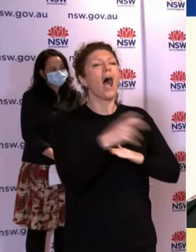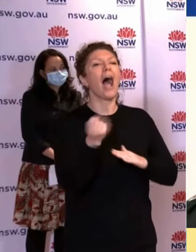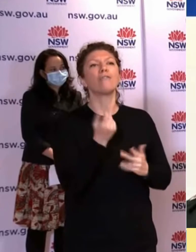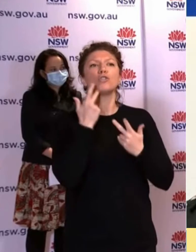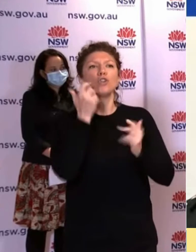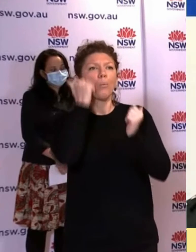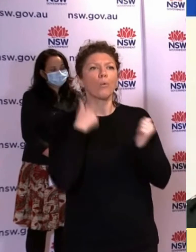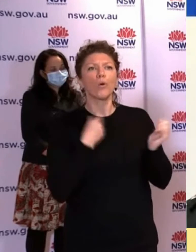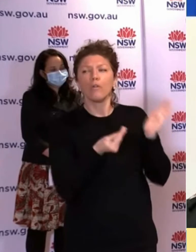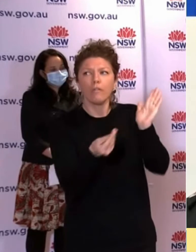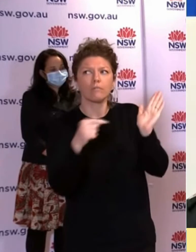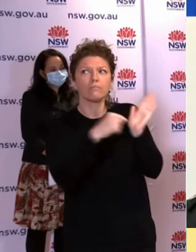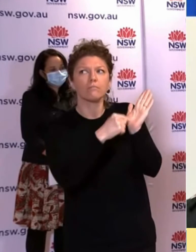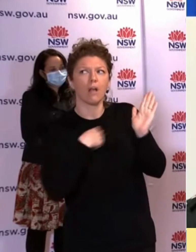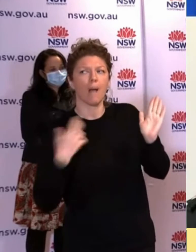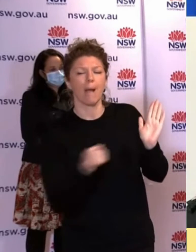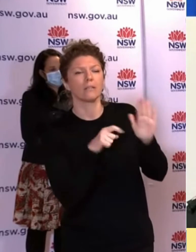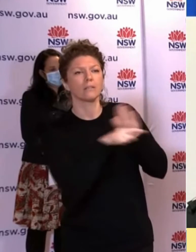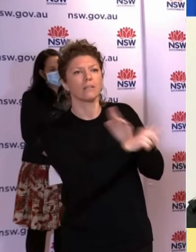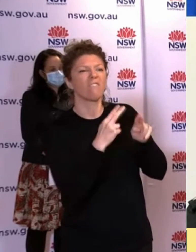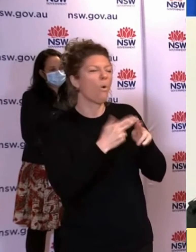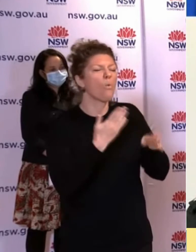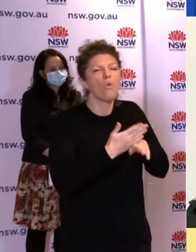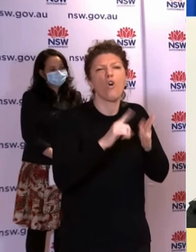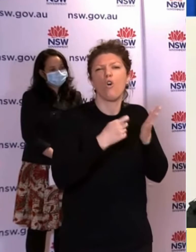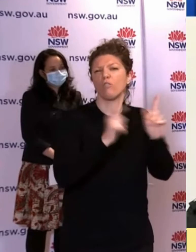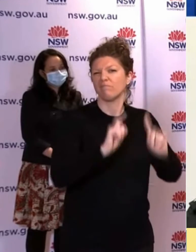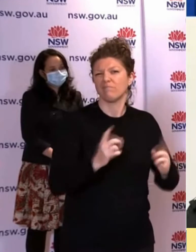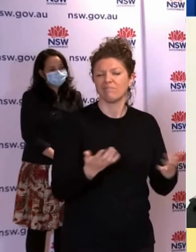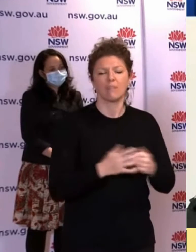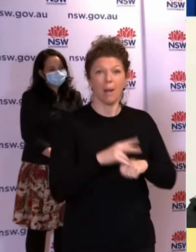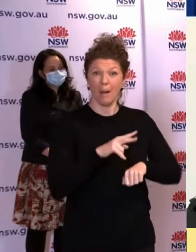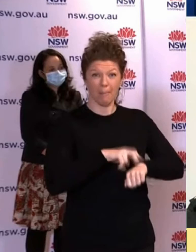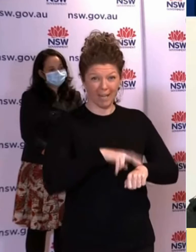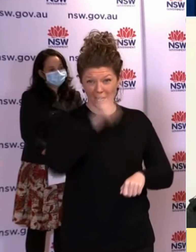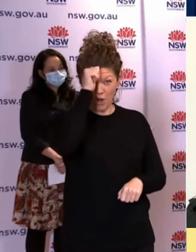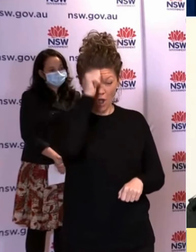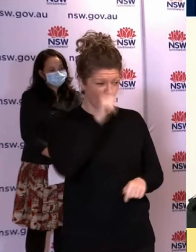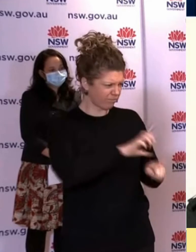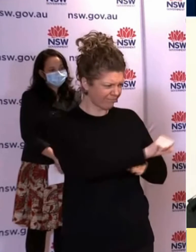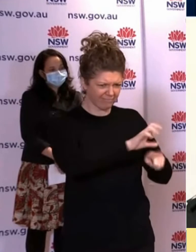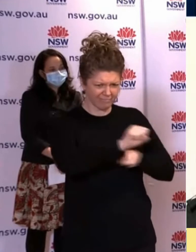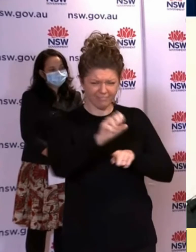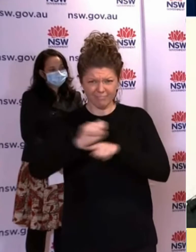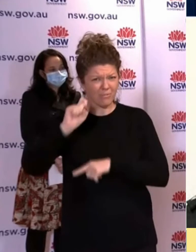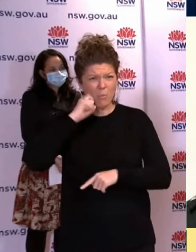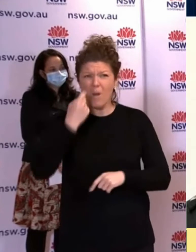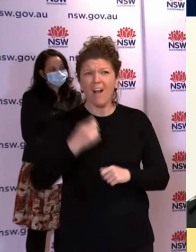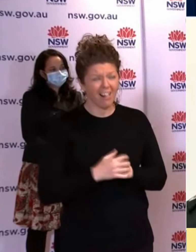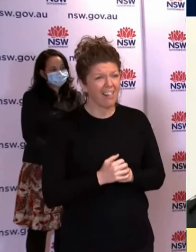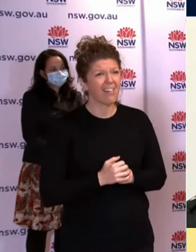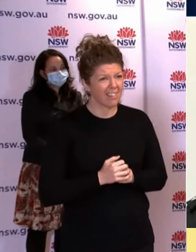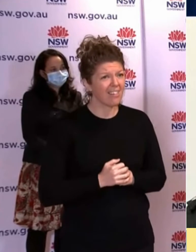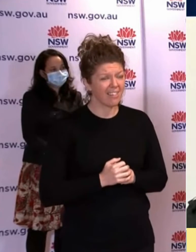be out and about. So it's very cut and dry in terms of policing of those orders. What will it bring? It